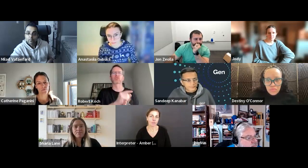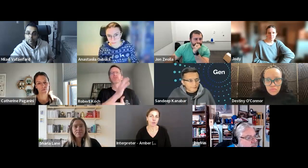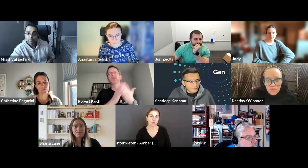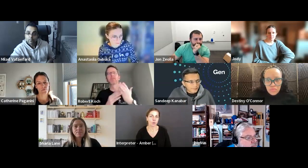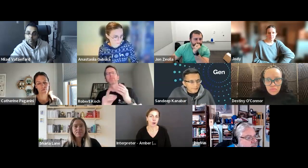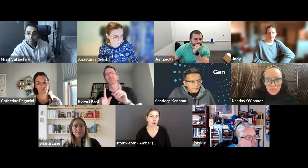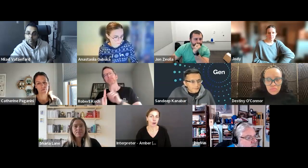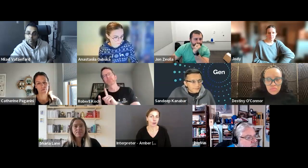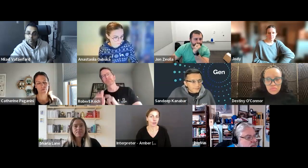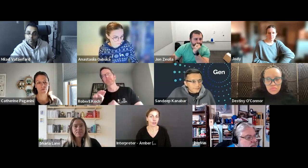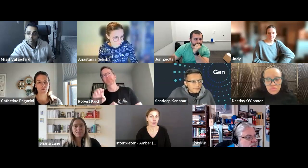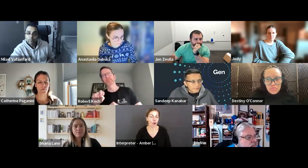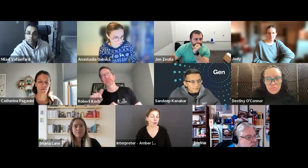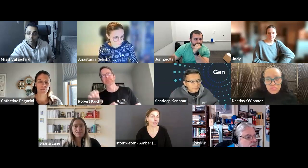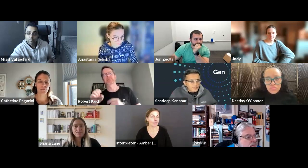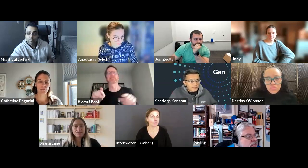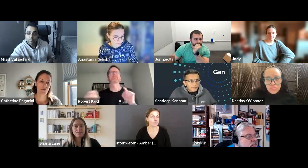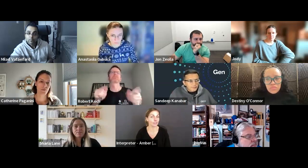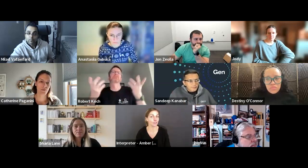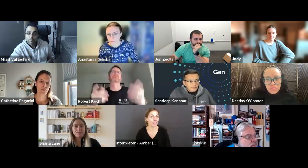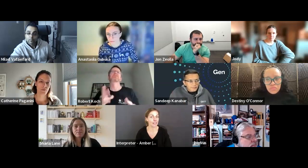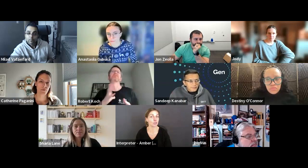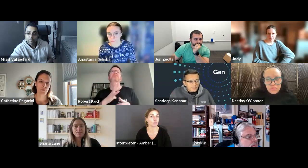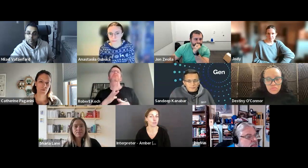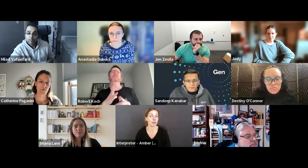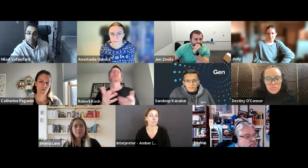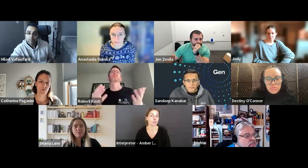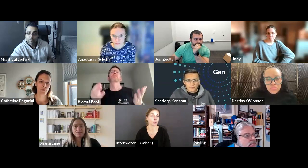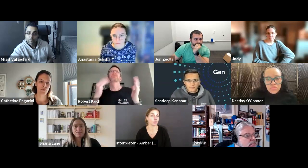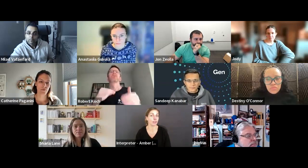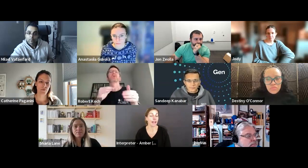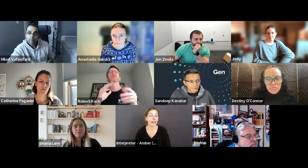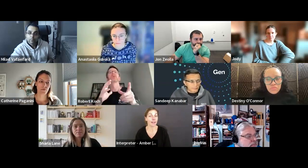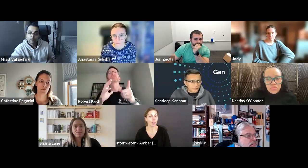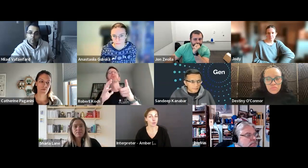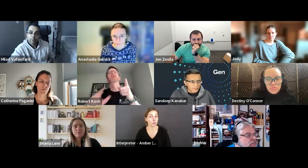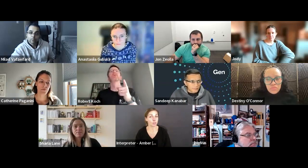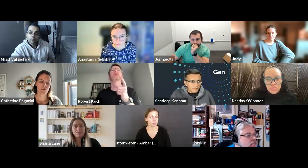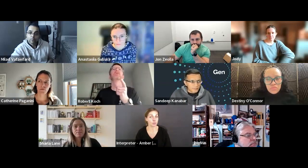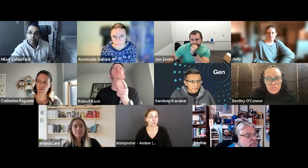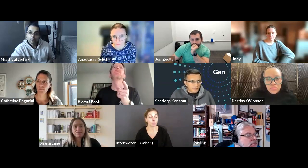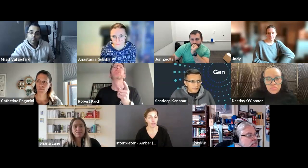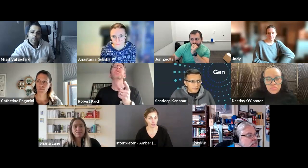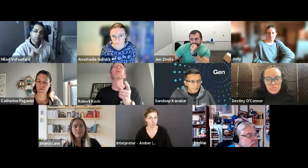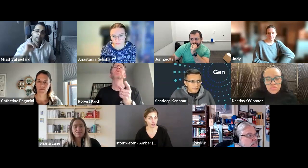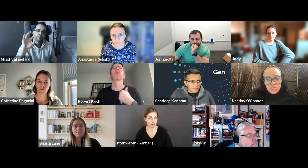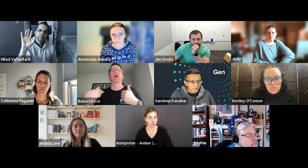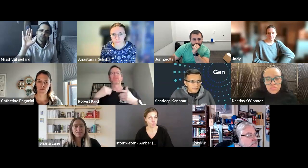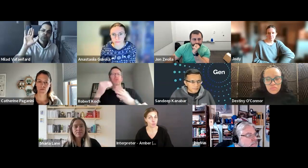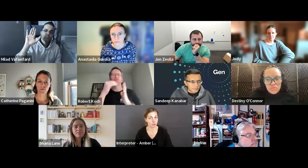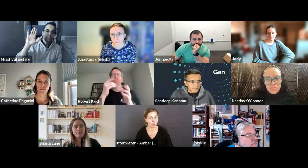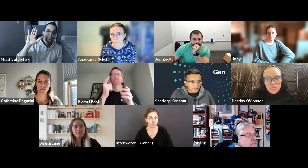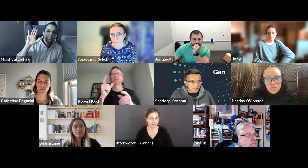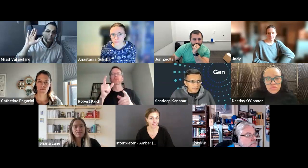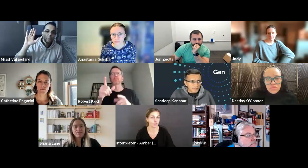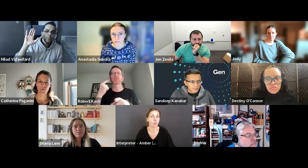Some of you are already have the skills and could be great mentors, and others want to pick up some skills and